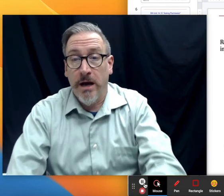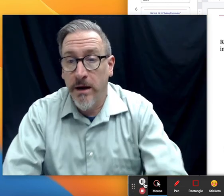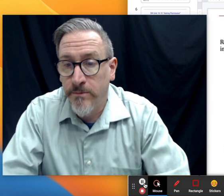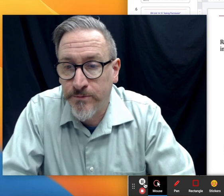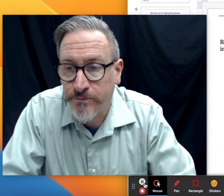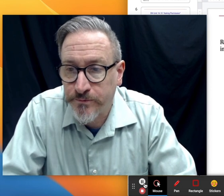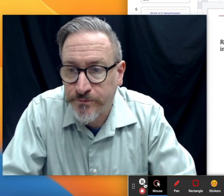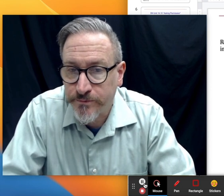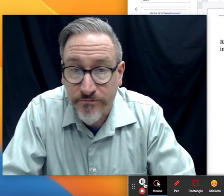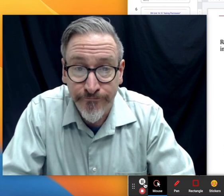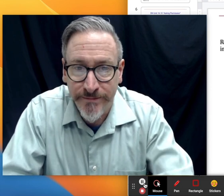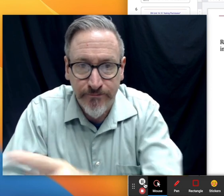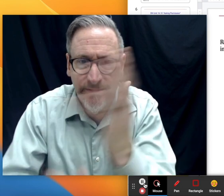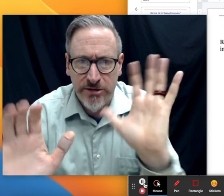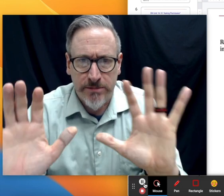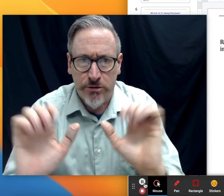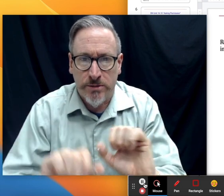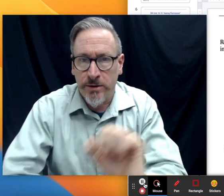anyway,